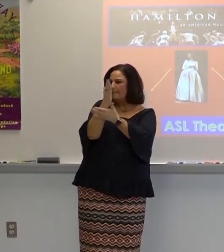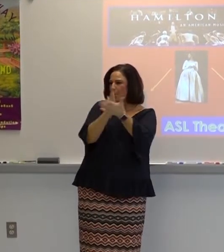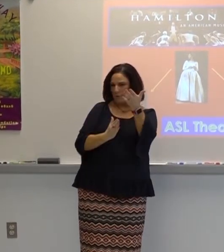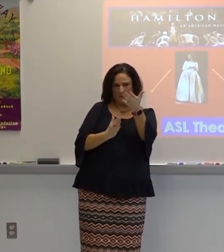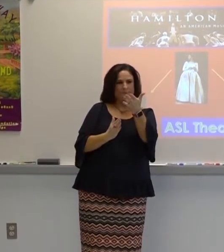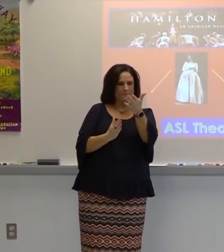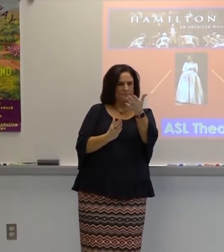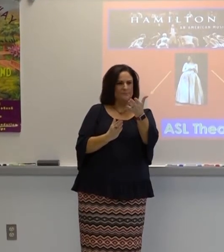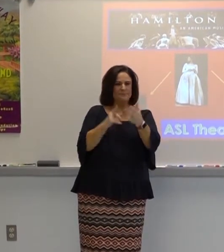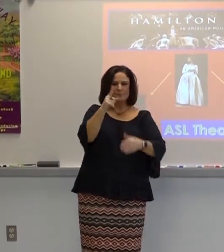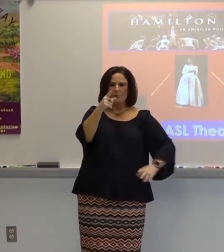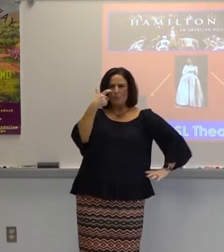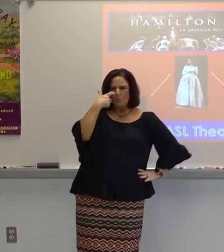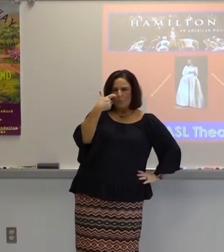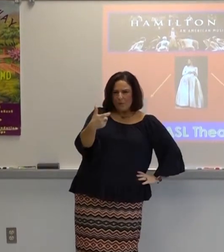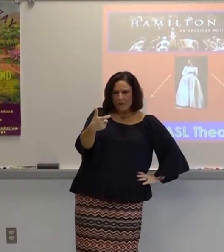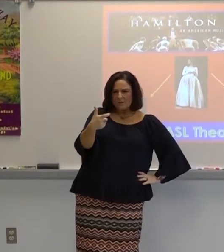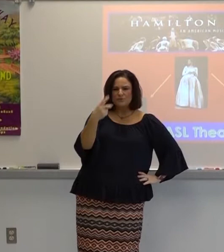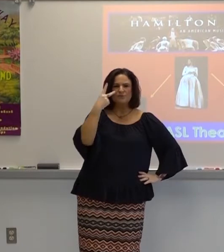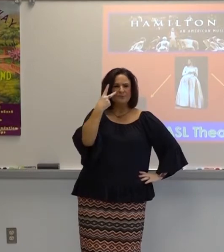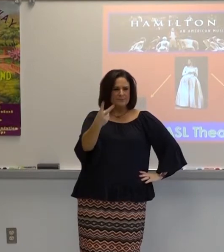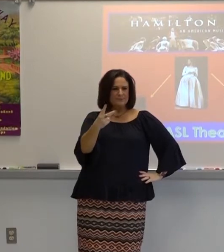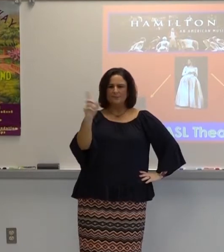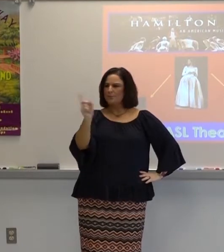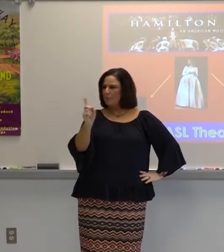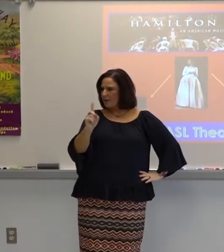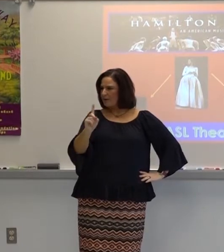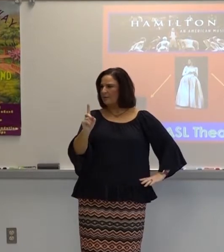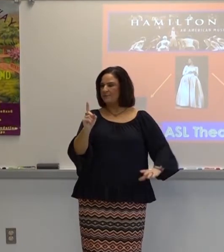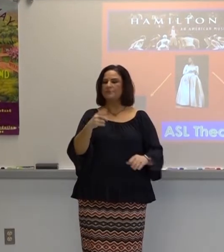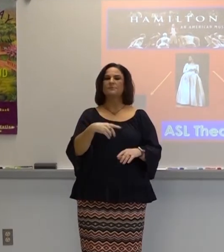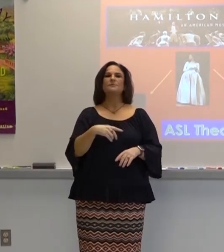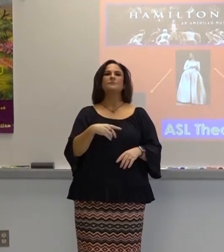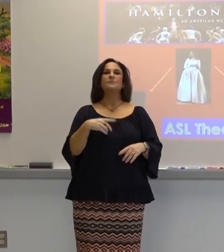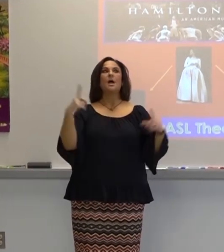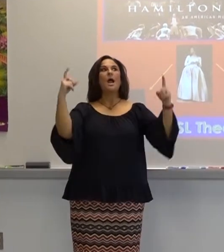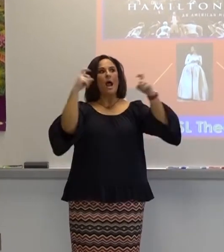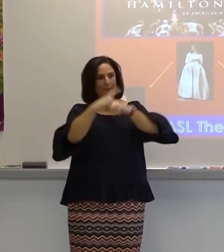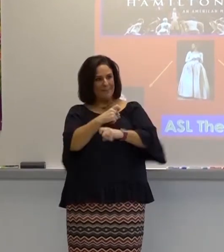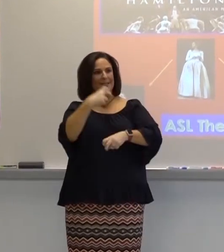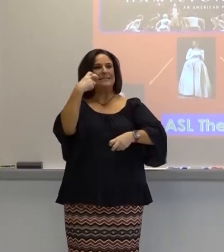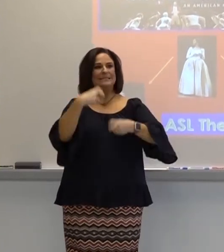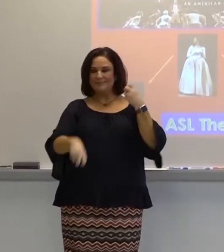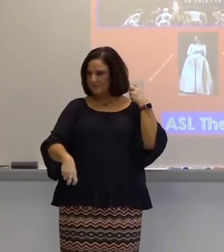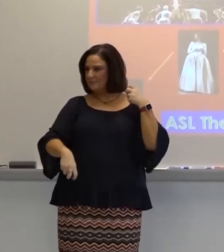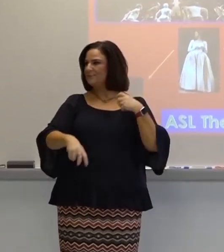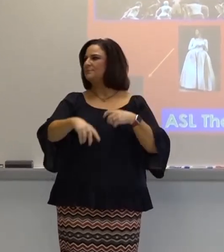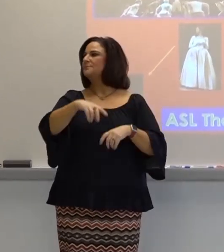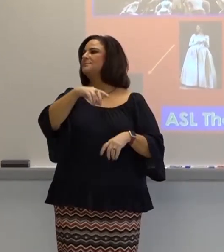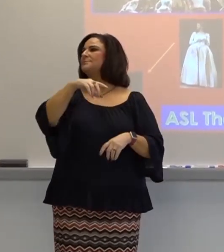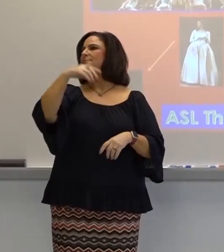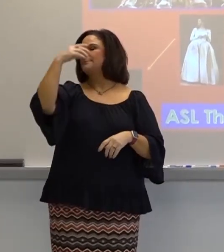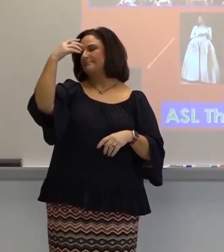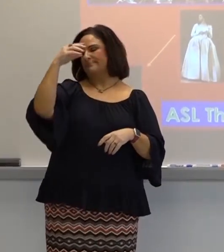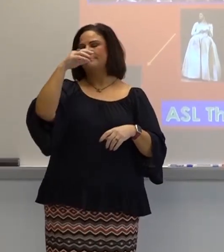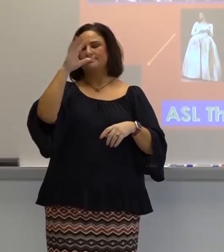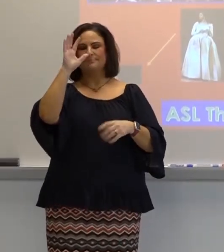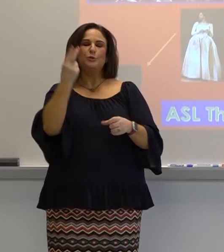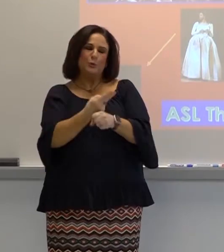space. So he's going to sign just a section of the song, so you can see how when it gets complicated